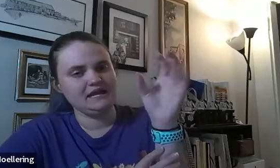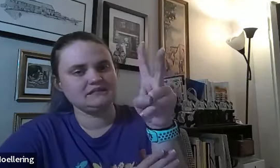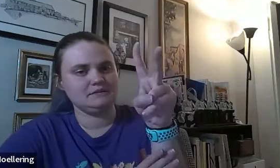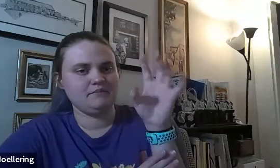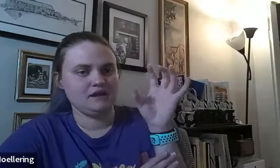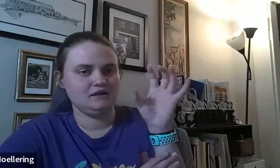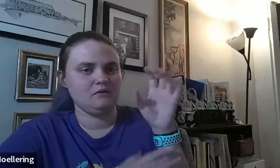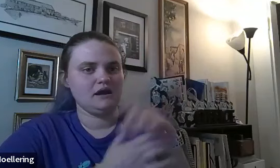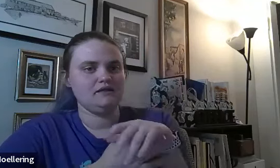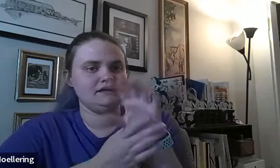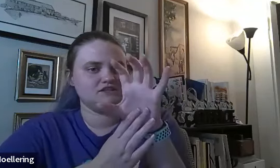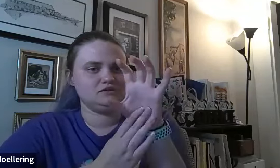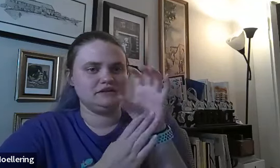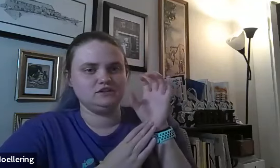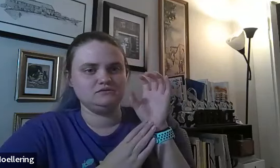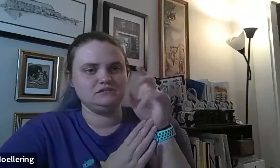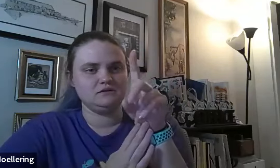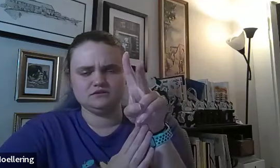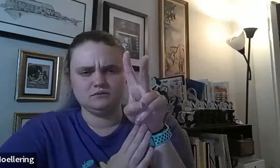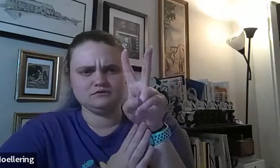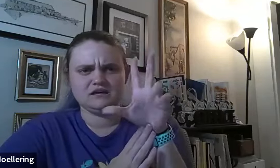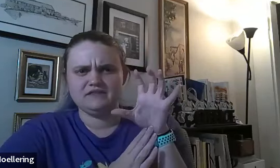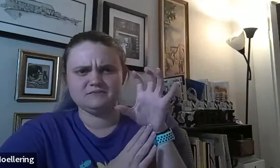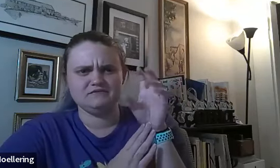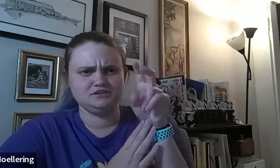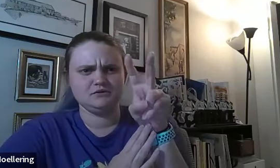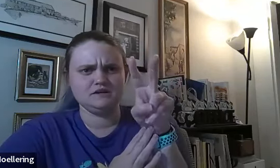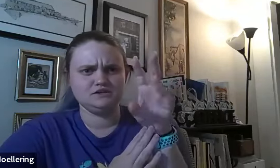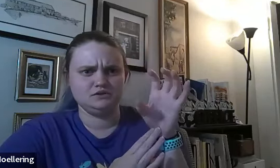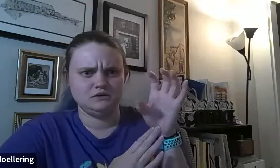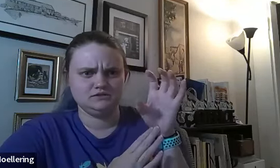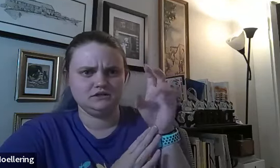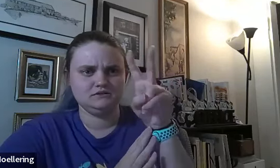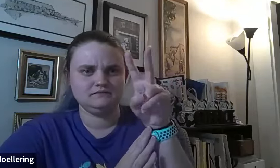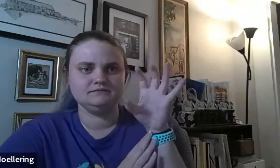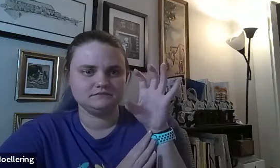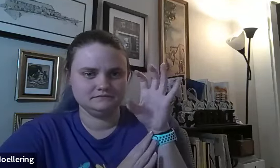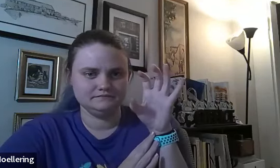hands like backing away, like it's doing like 2 zeros almost. That's my visual of it, 200.